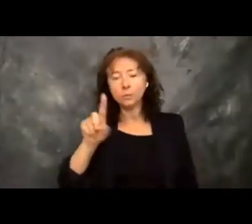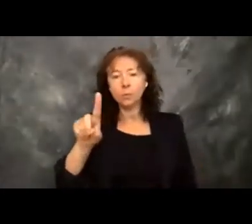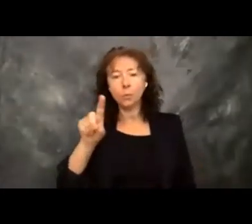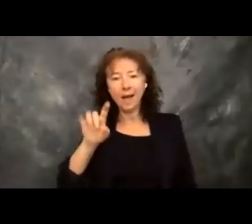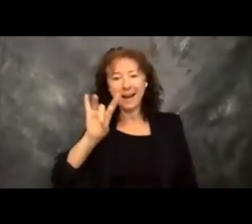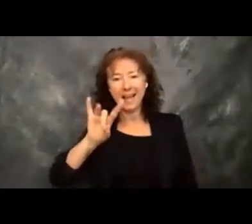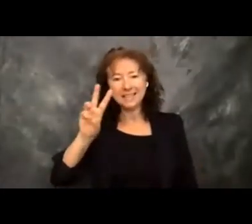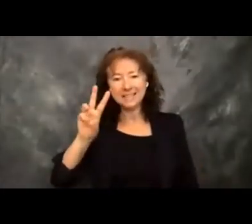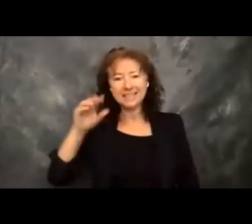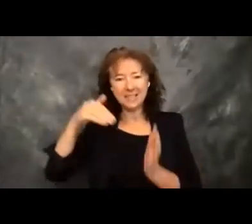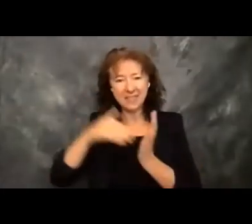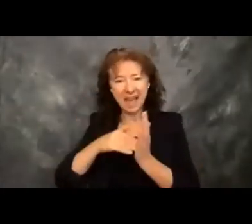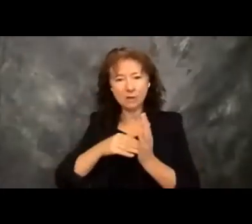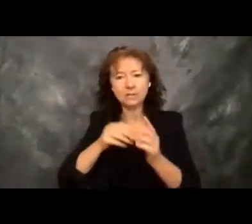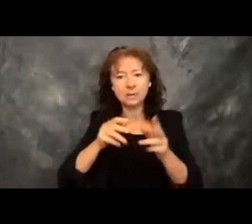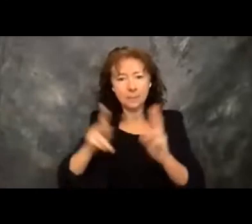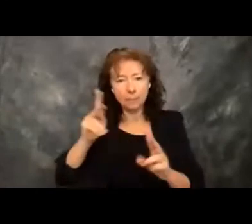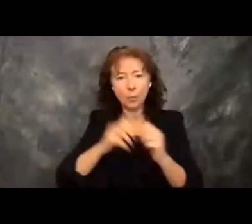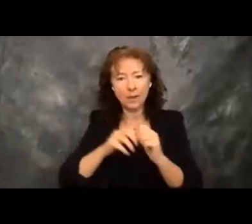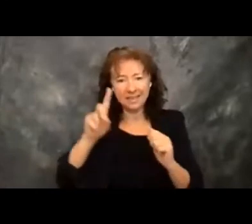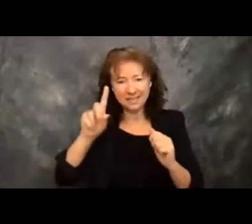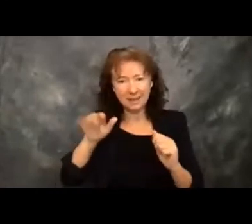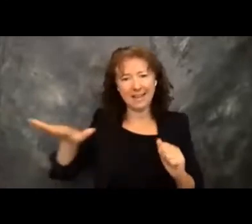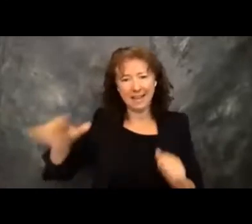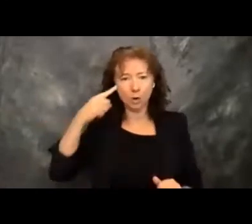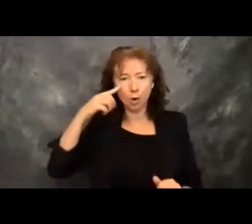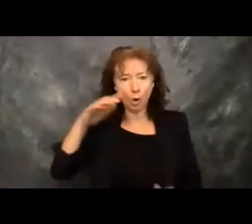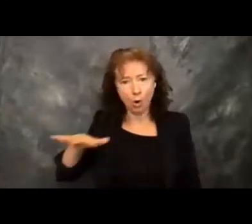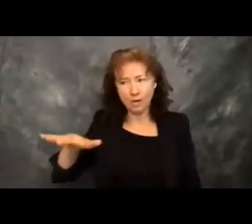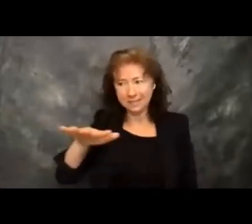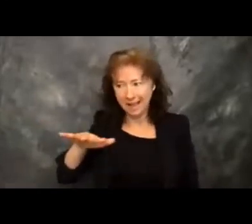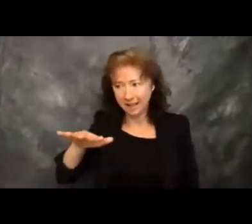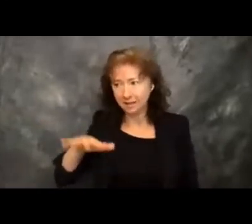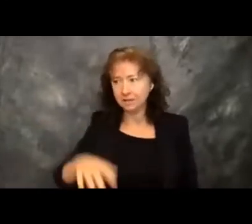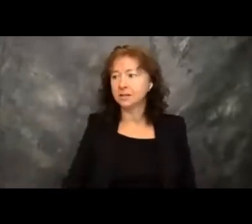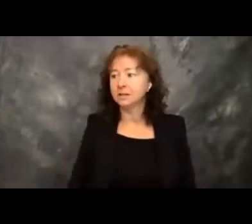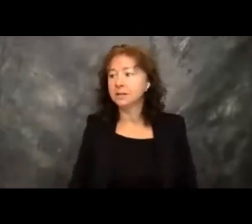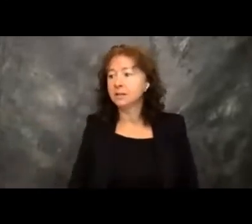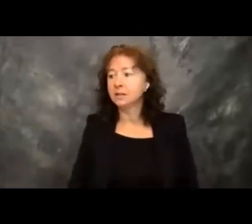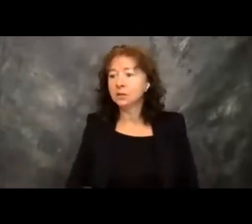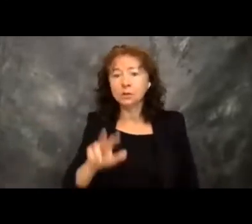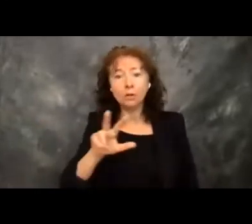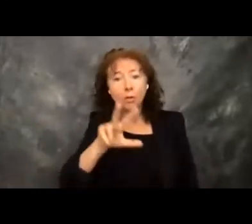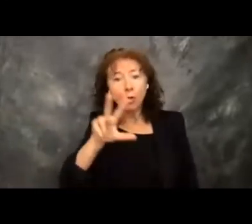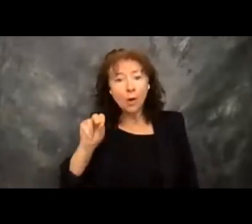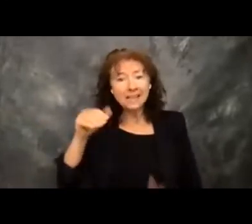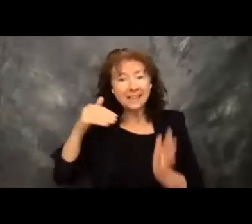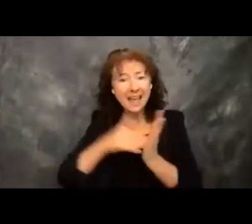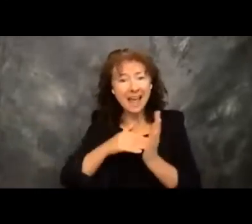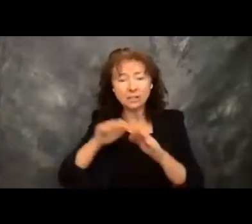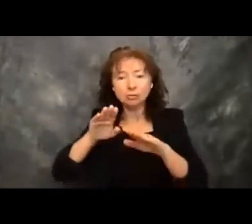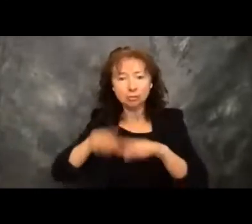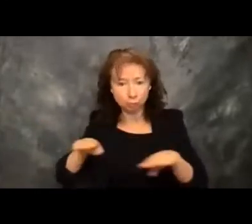there is a problem. How old data about how many people with disabilities